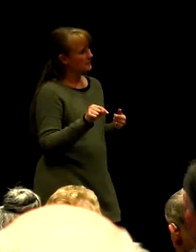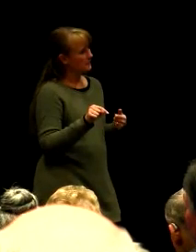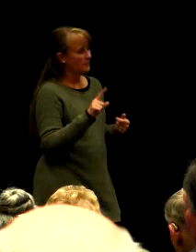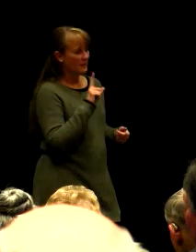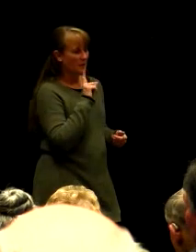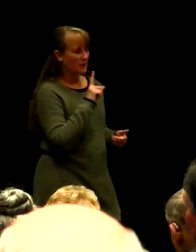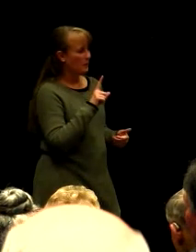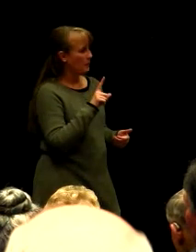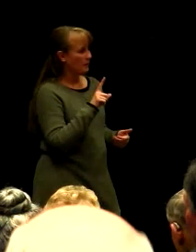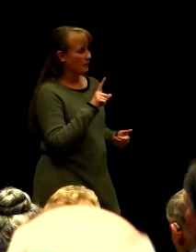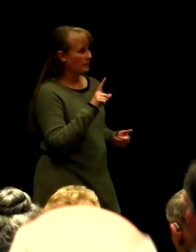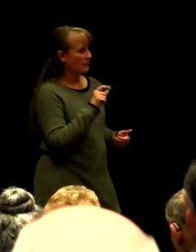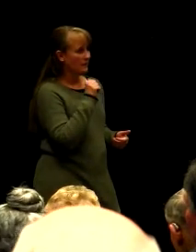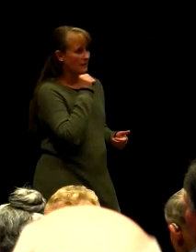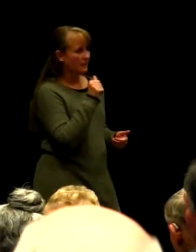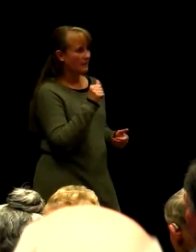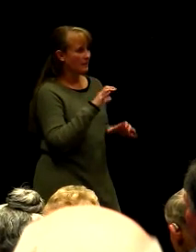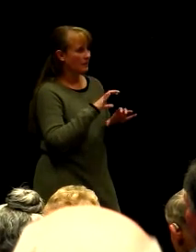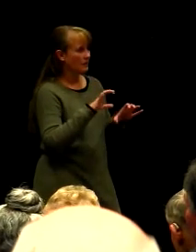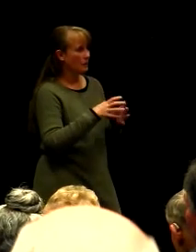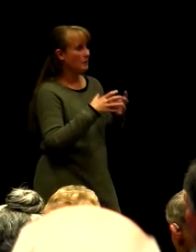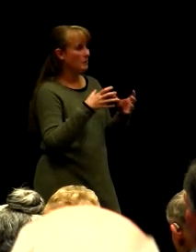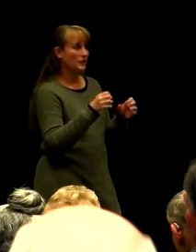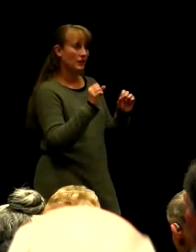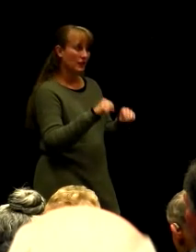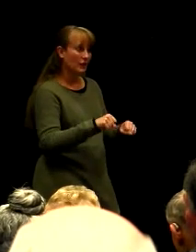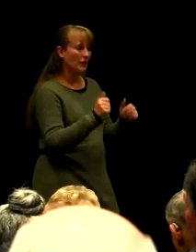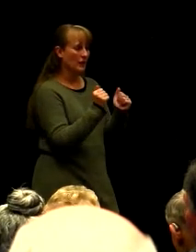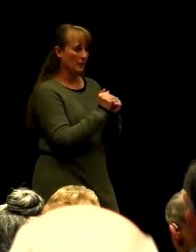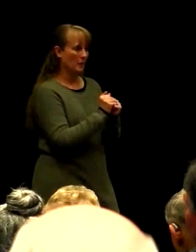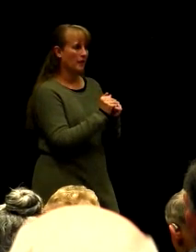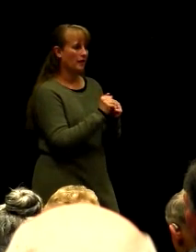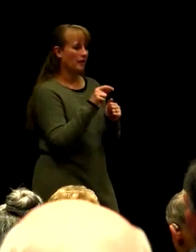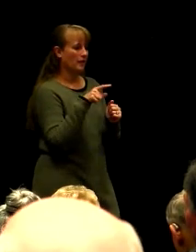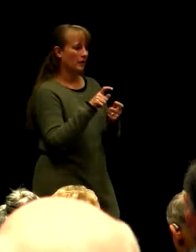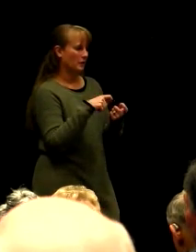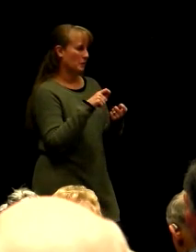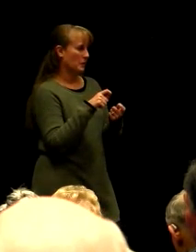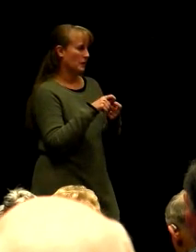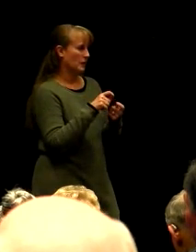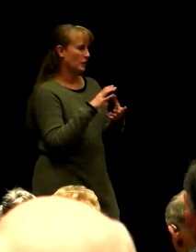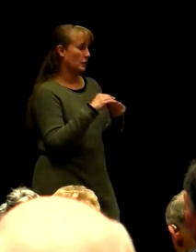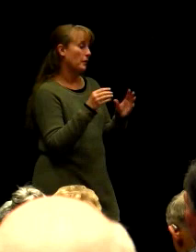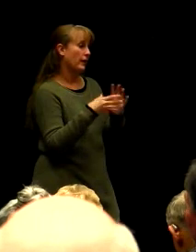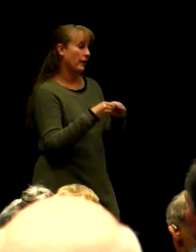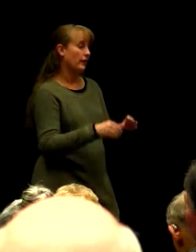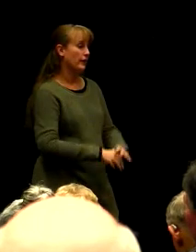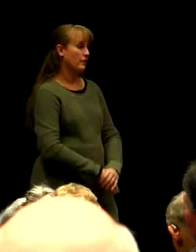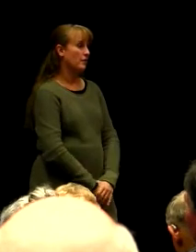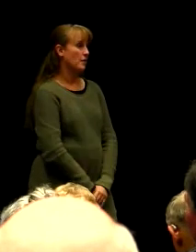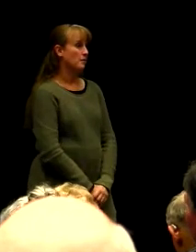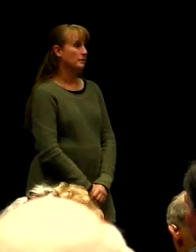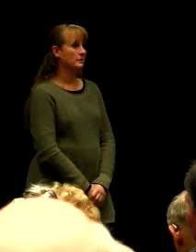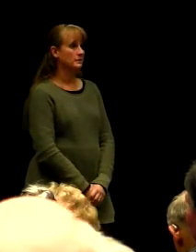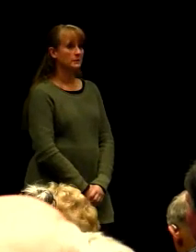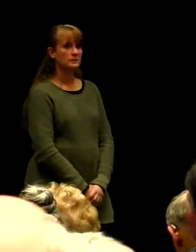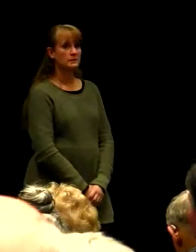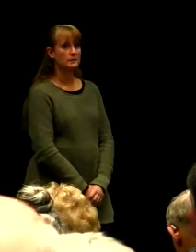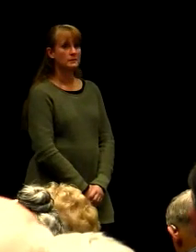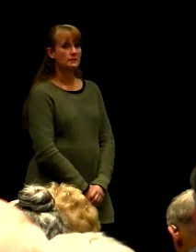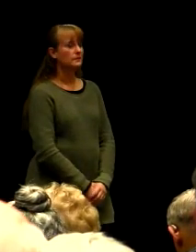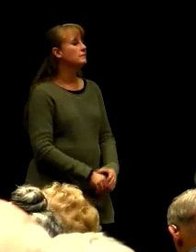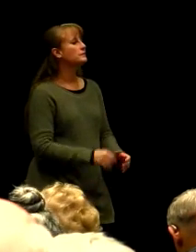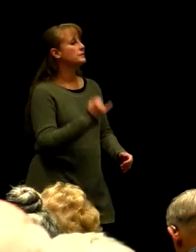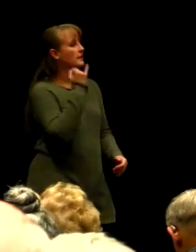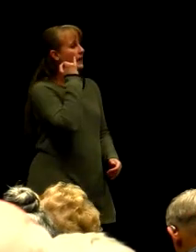he didn't go as far as he could have gone, you know, of course, with this particular narrative. So, and then